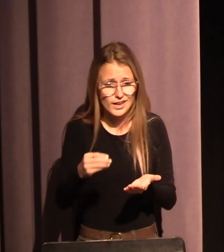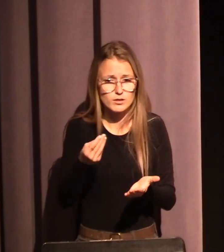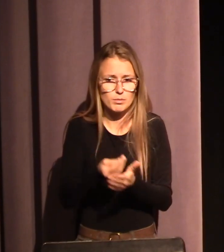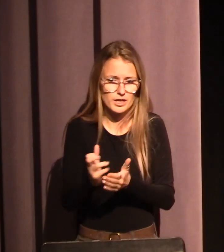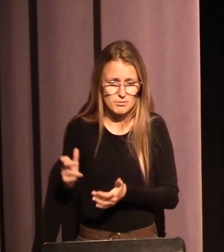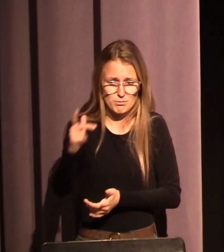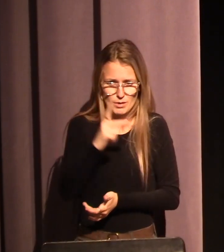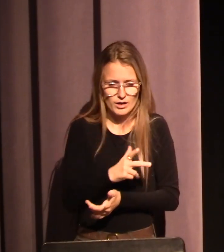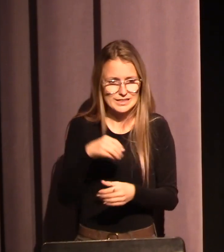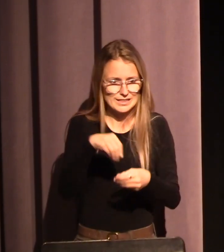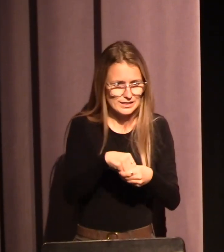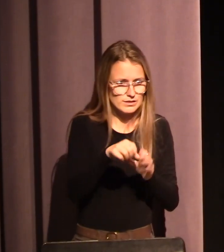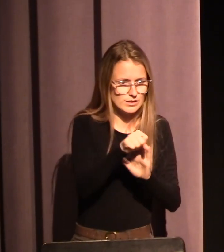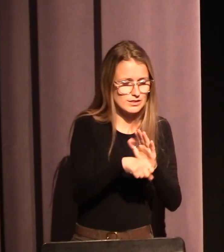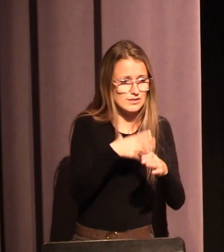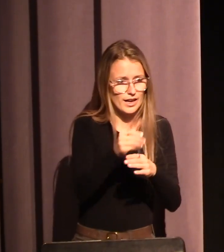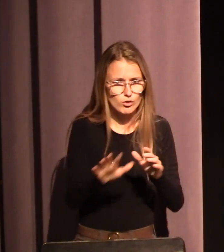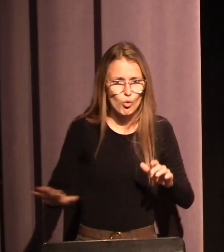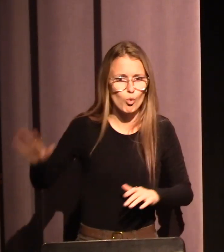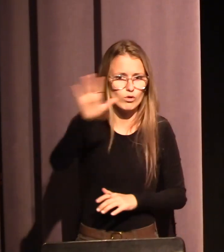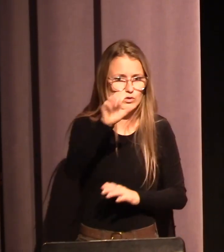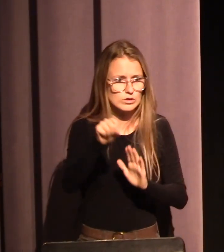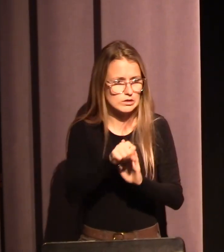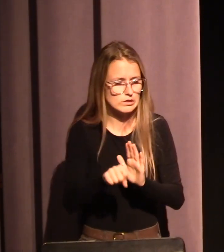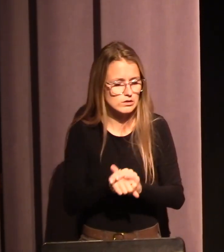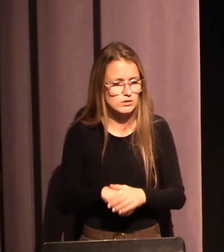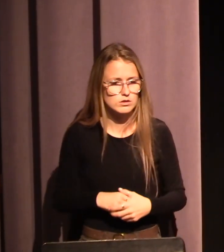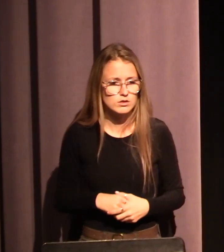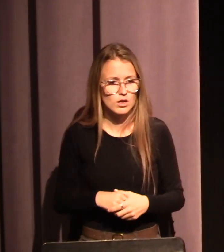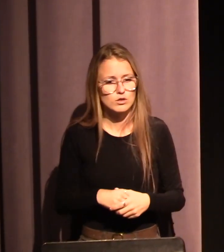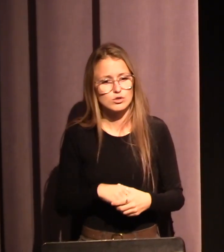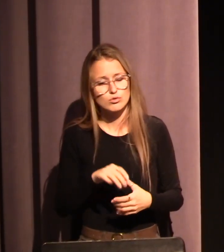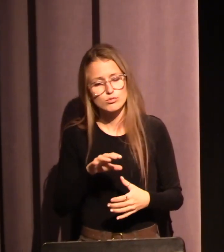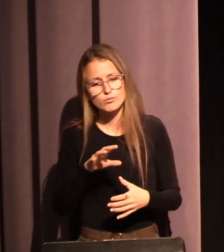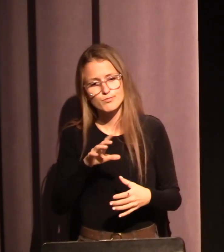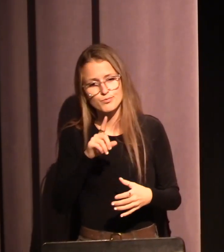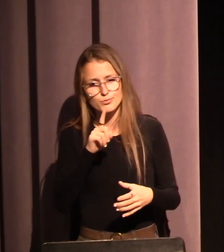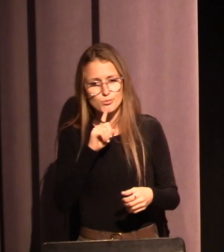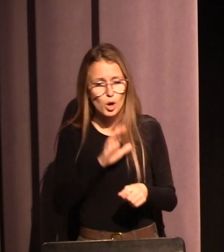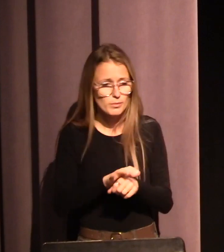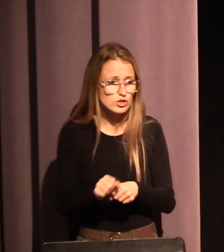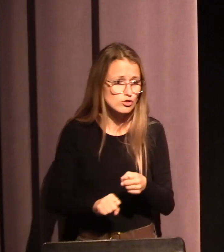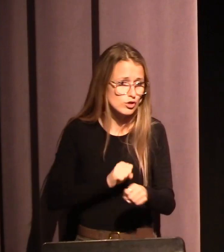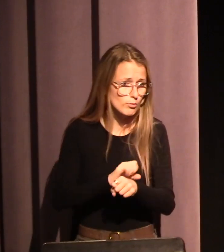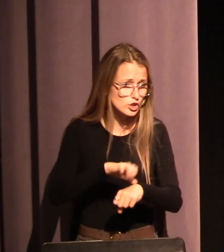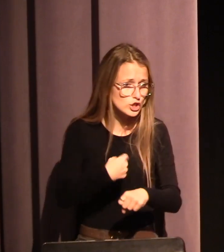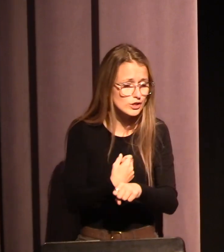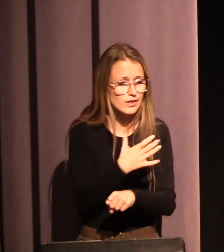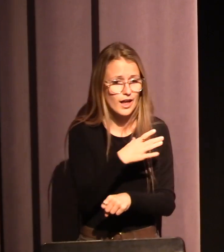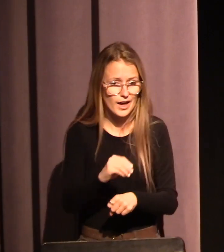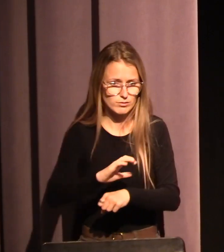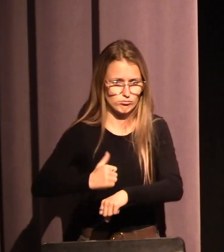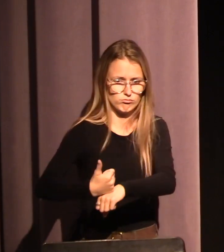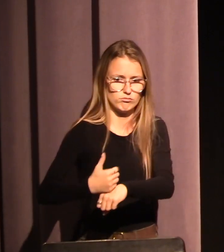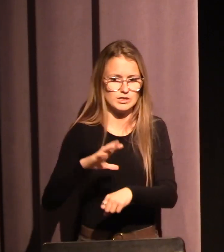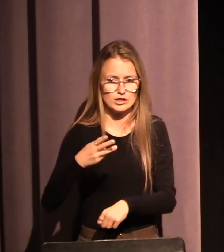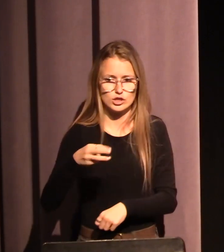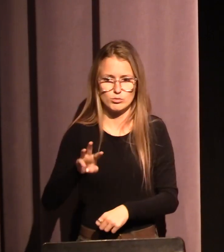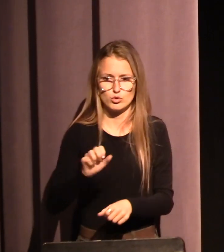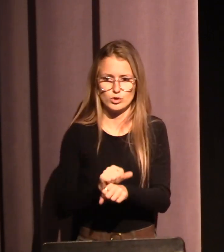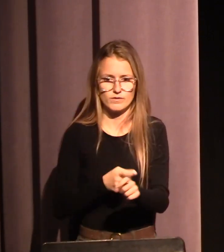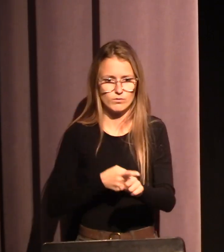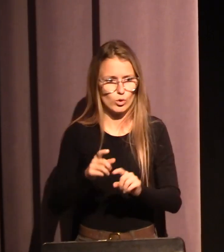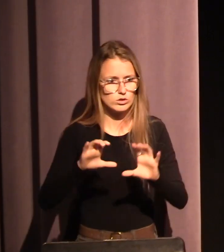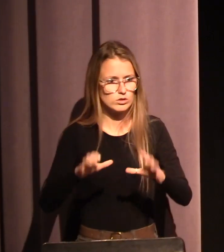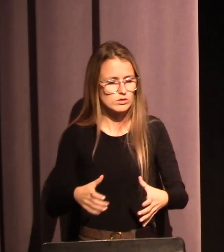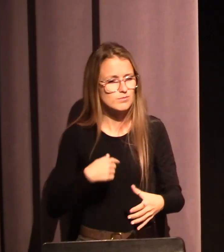within and across states to increase CHW job security and maintain the CHW workforce. I hope that